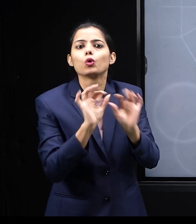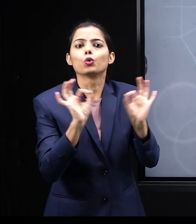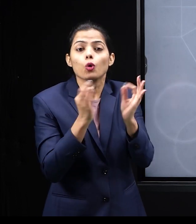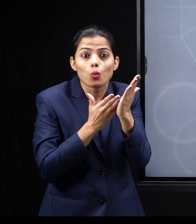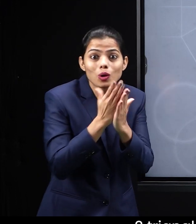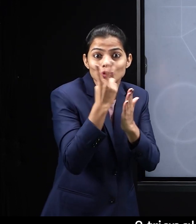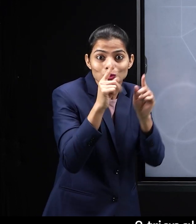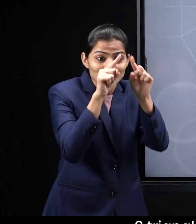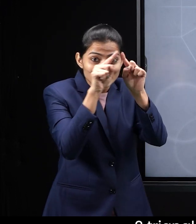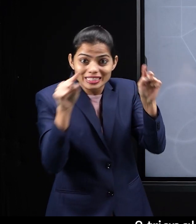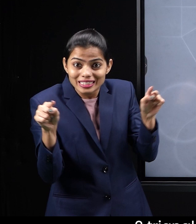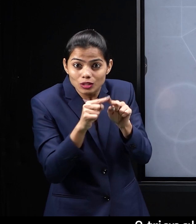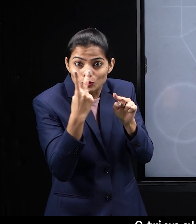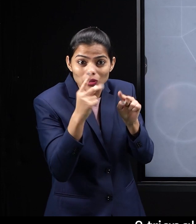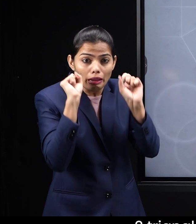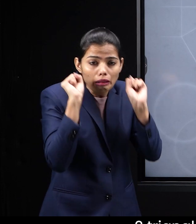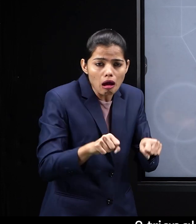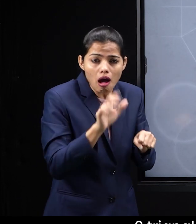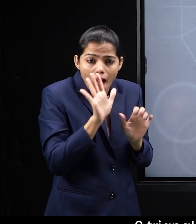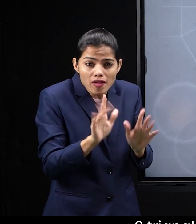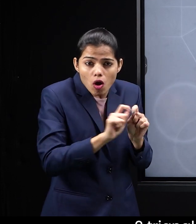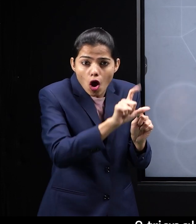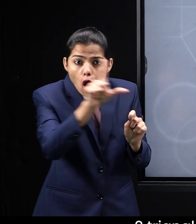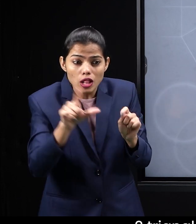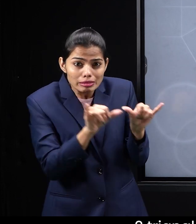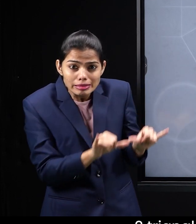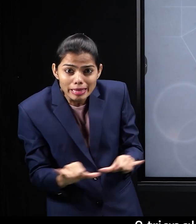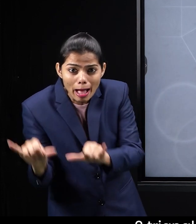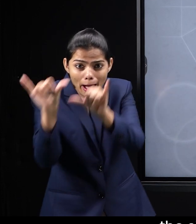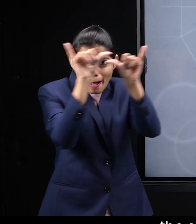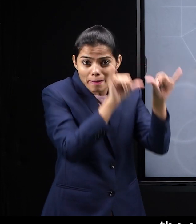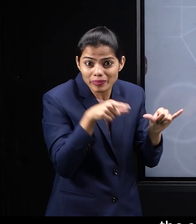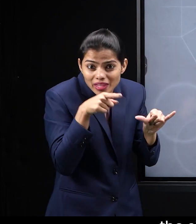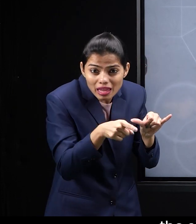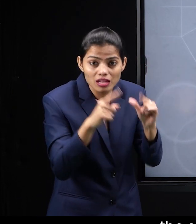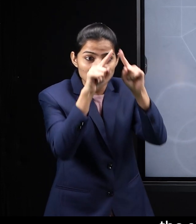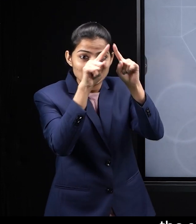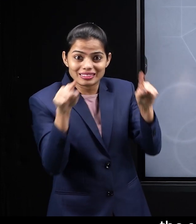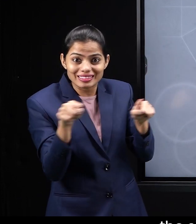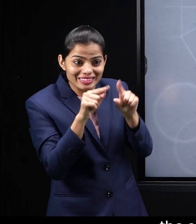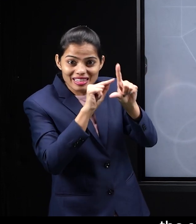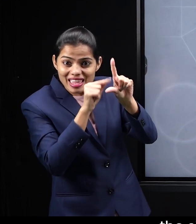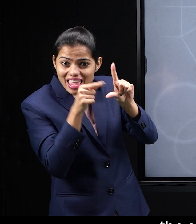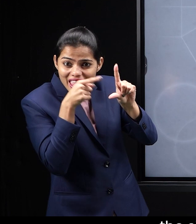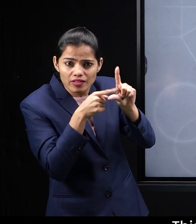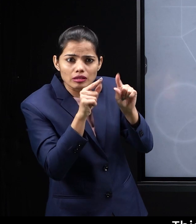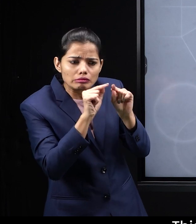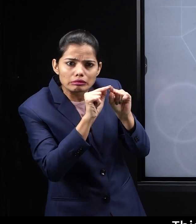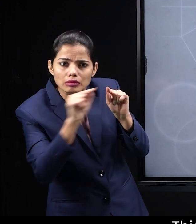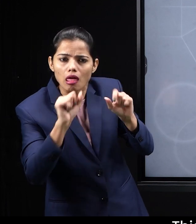though two triangles can have all three same angles, the sides can be of differing lengths. This becomes a